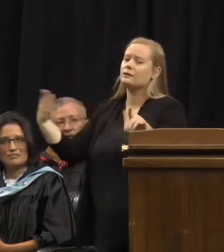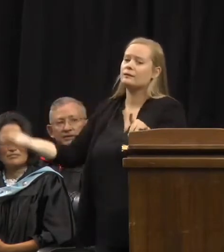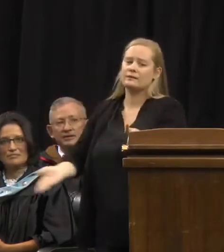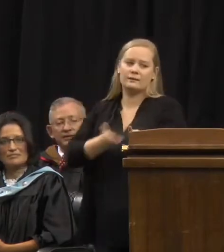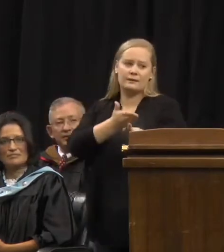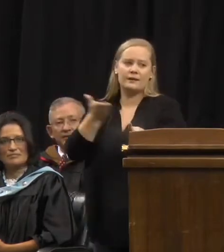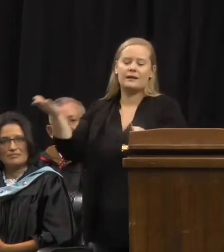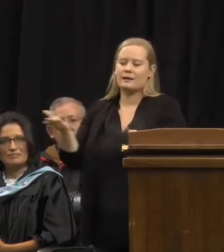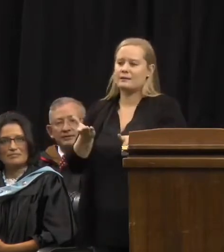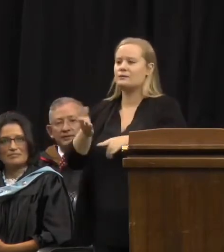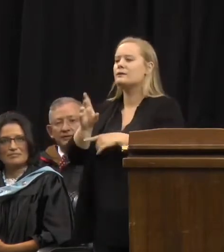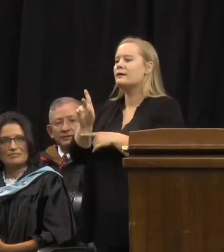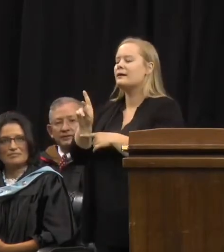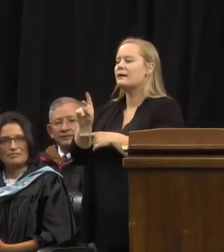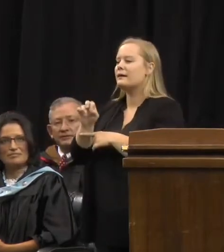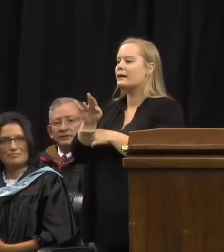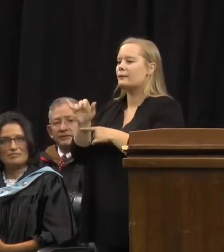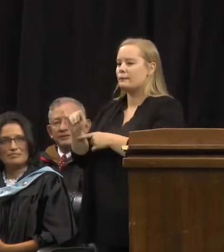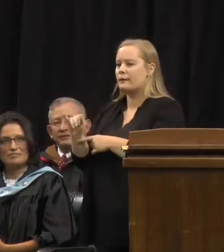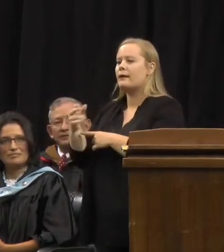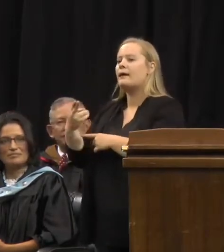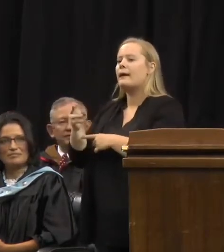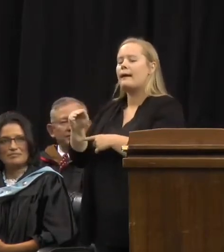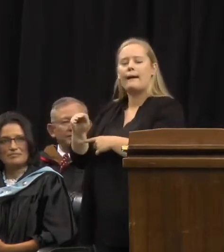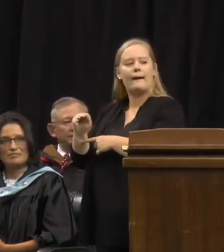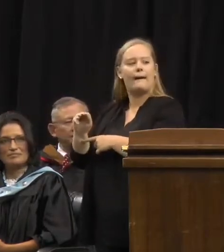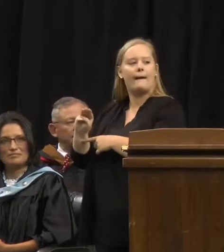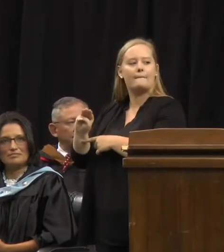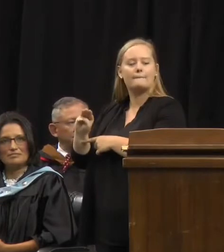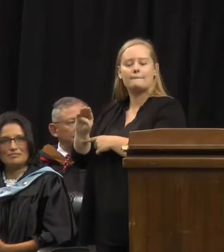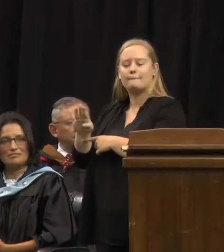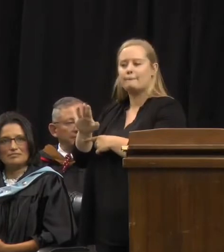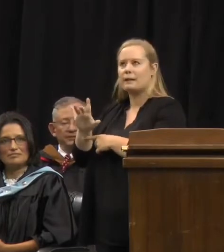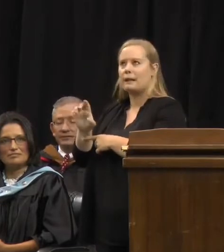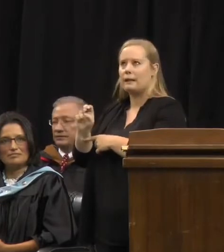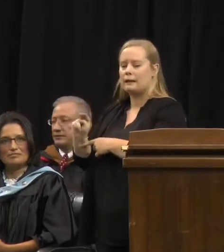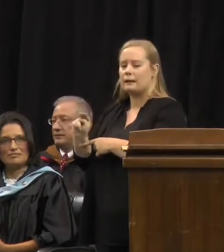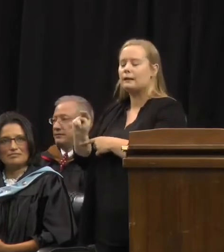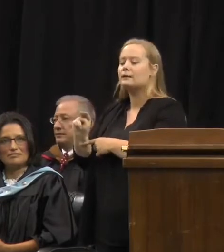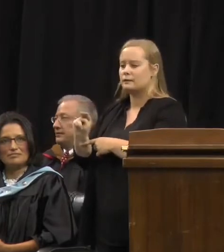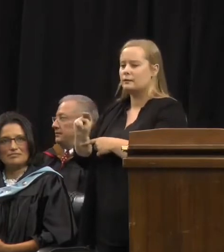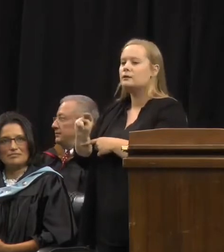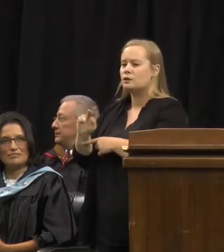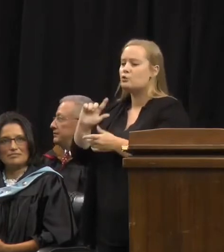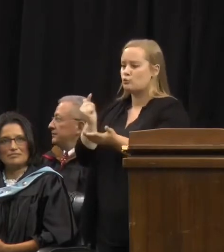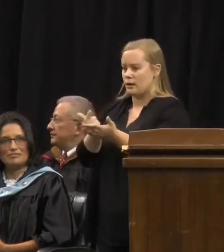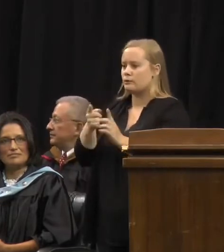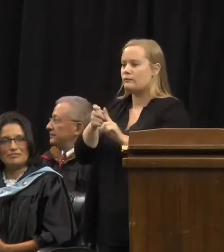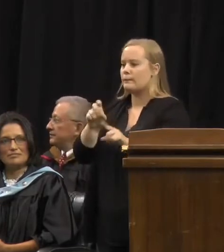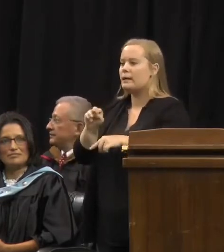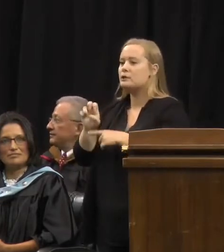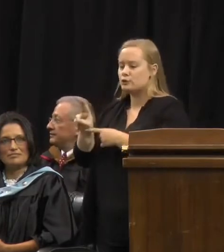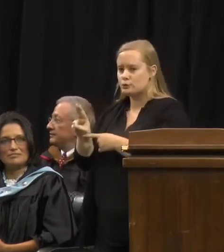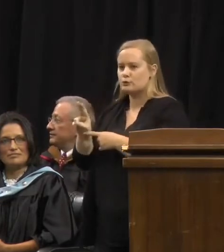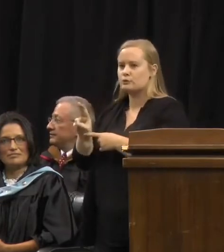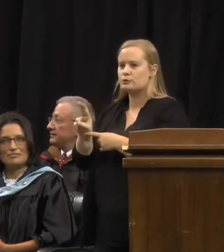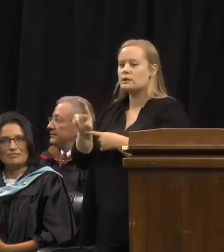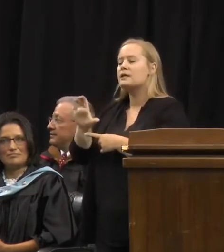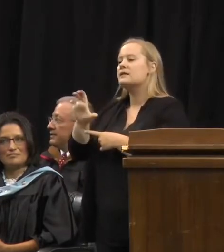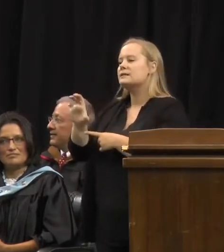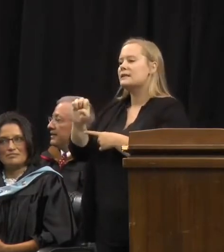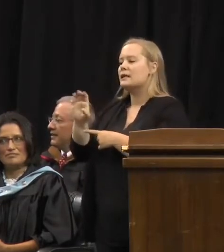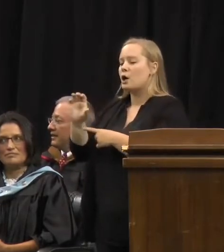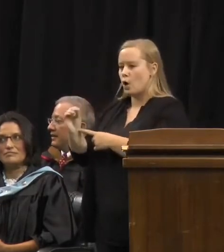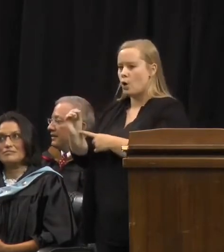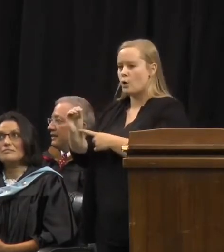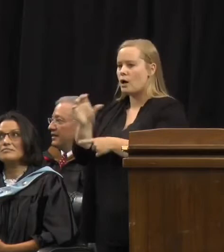introduced by Carrie Hamblin. Ms. Hamblin is an NMSU graduate, the CEO of Las Cruces Green Chamber of